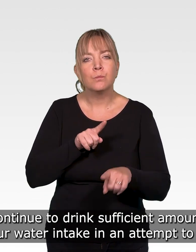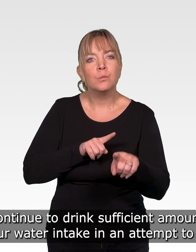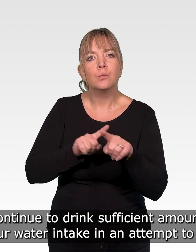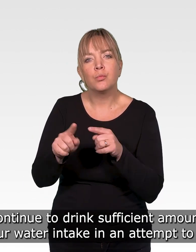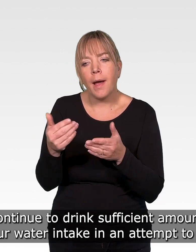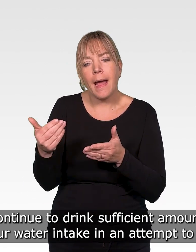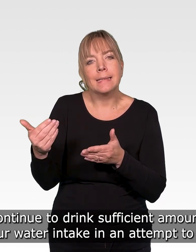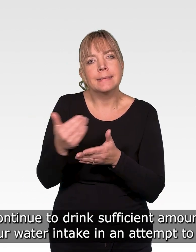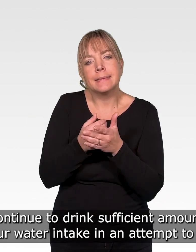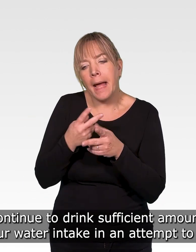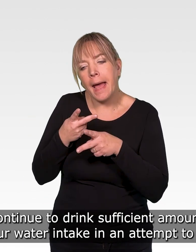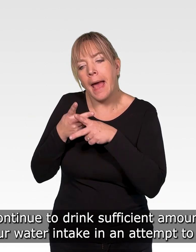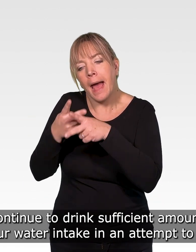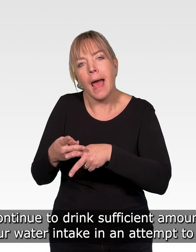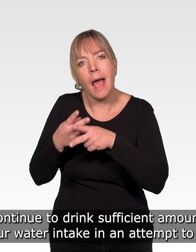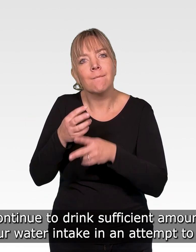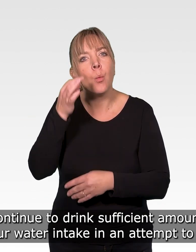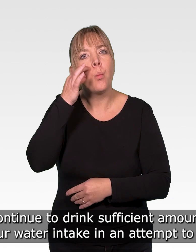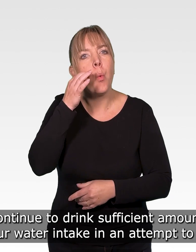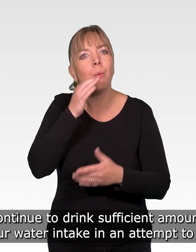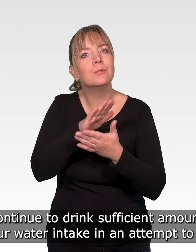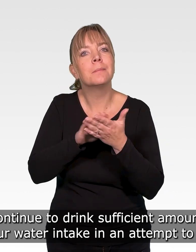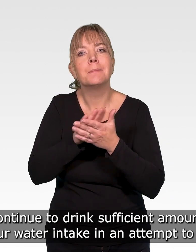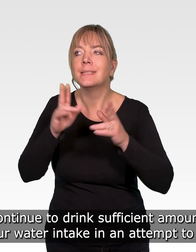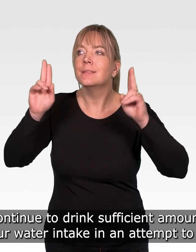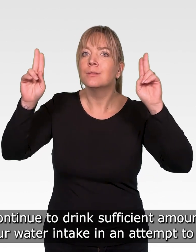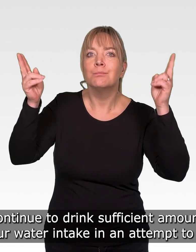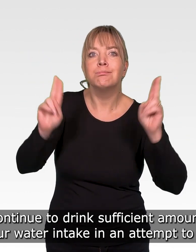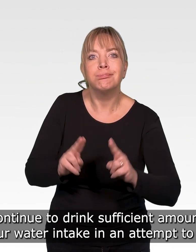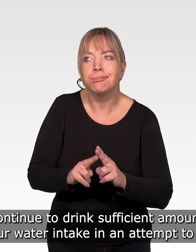Do not reduce your water intake in an attempt to conserve water.